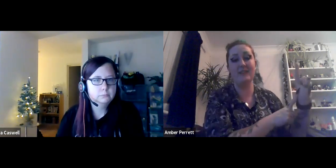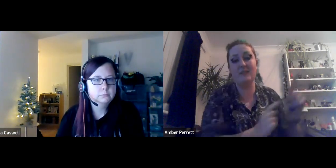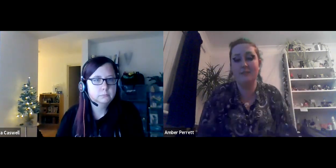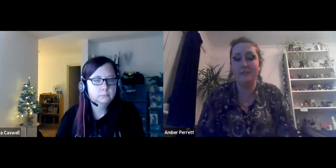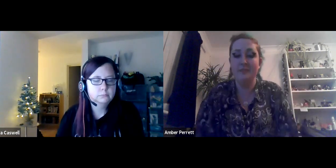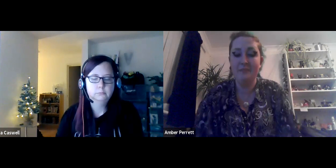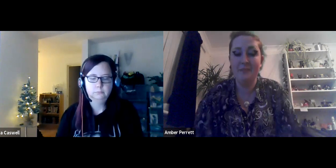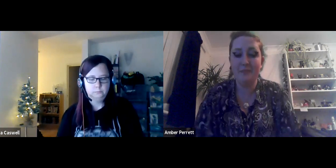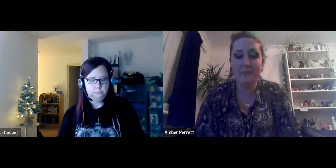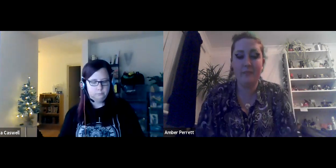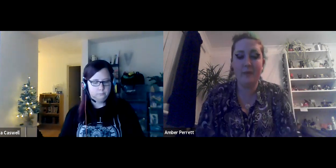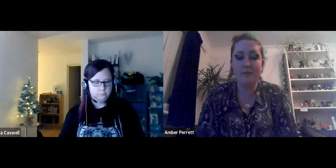years.